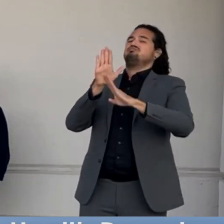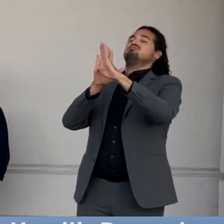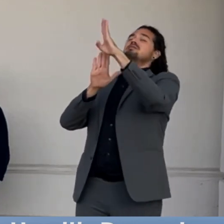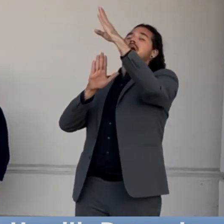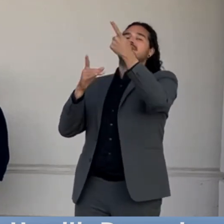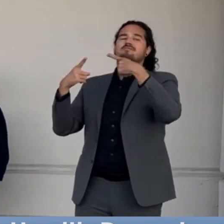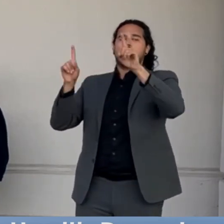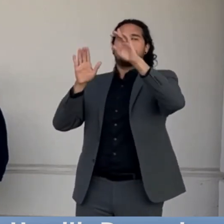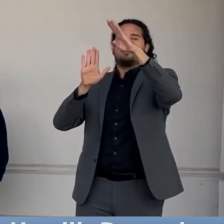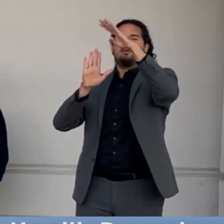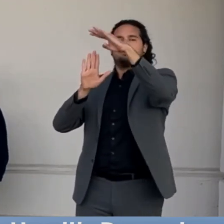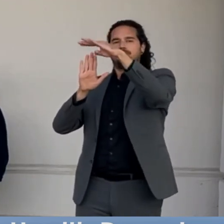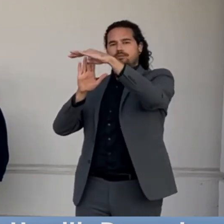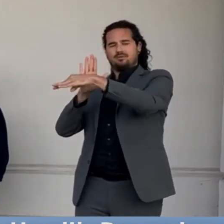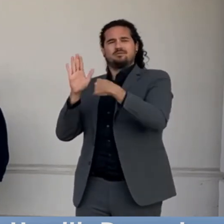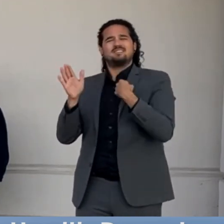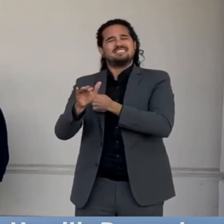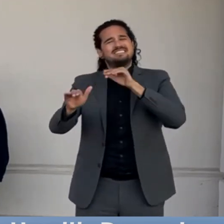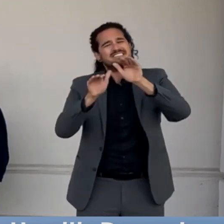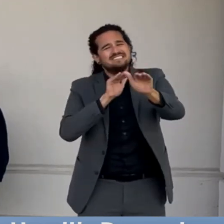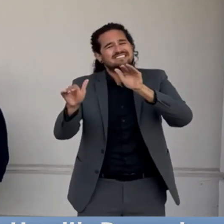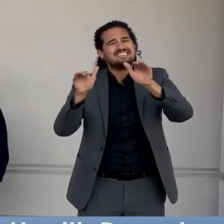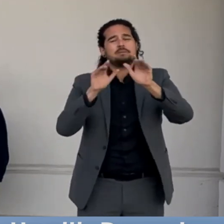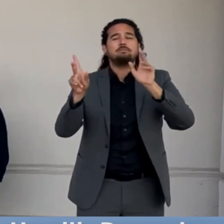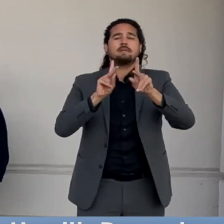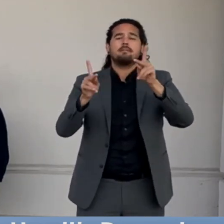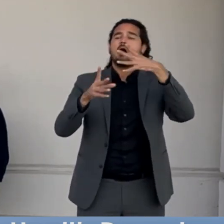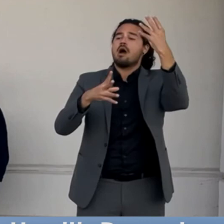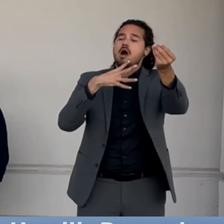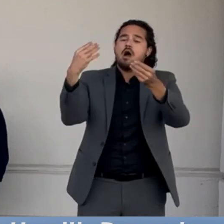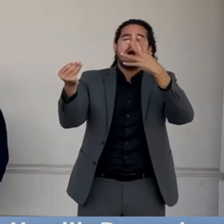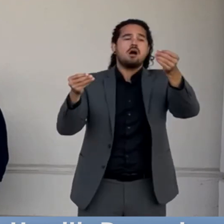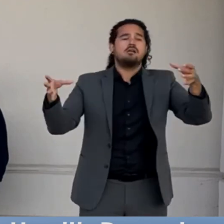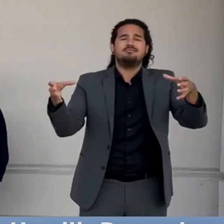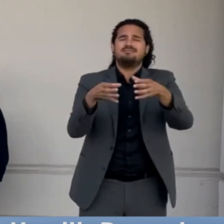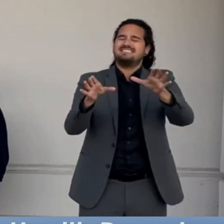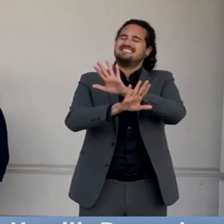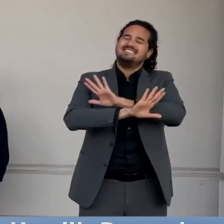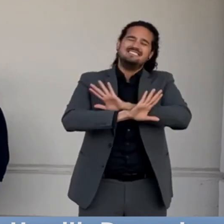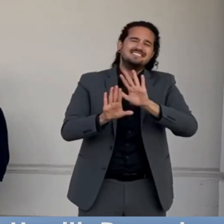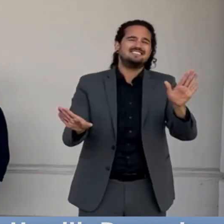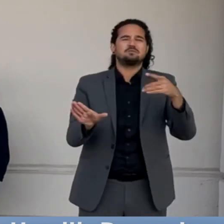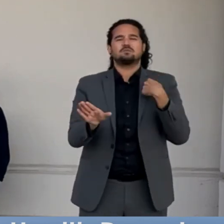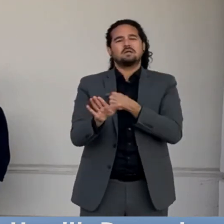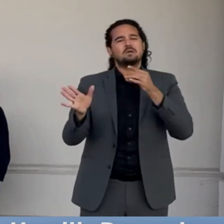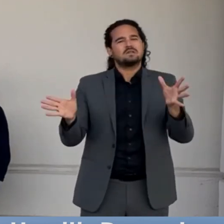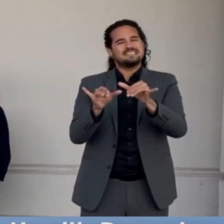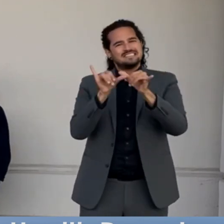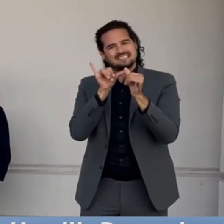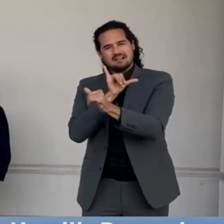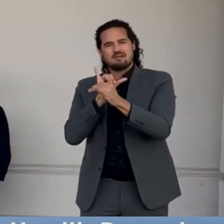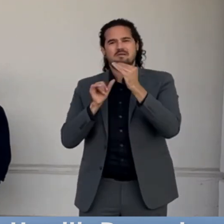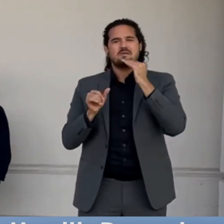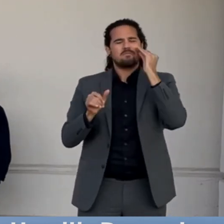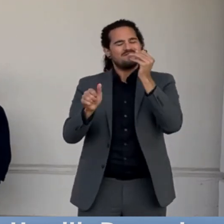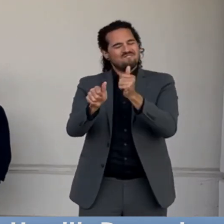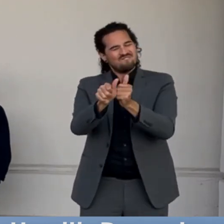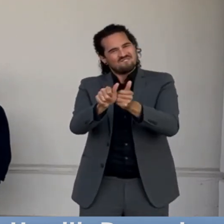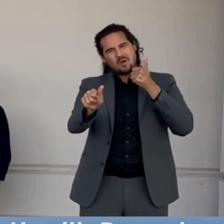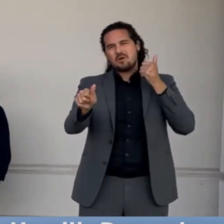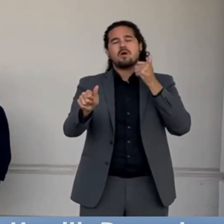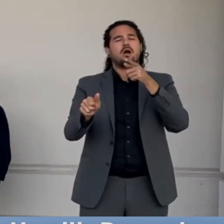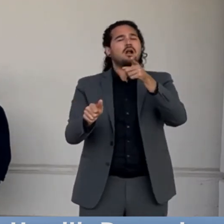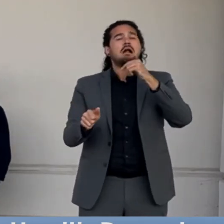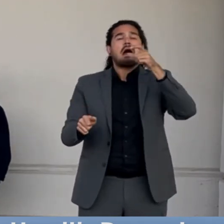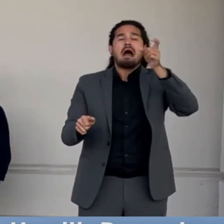really minimize the types of activities they have outside their home and the types of interactions they have with as much as possible. In order